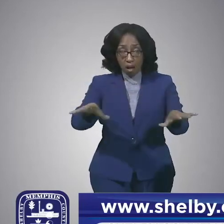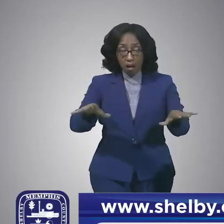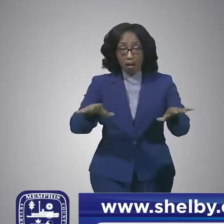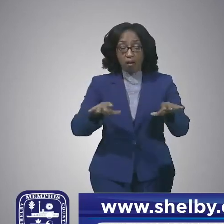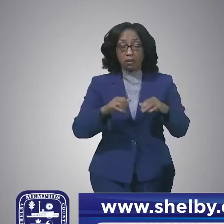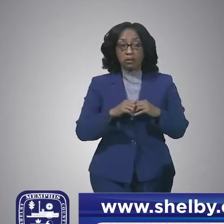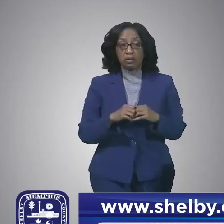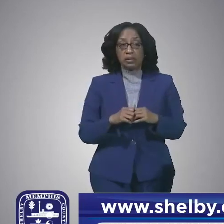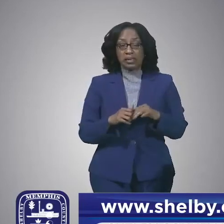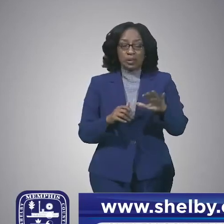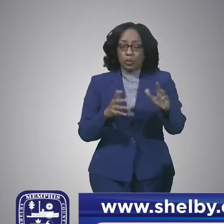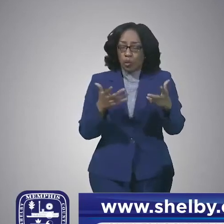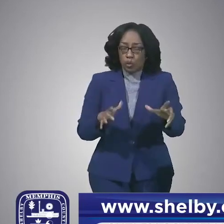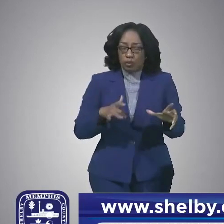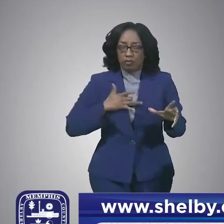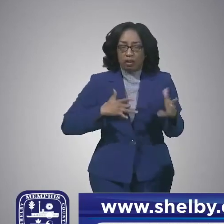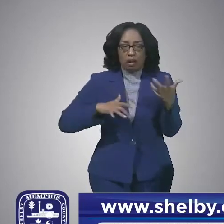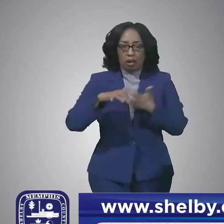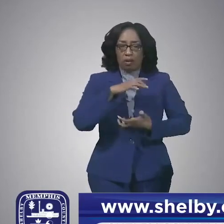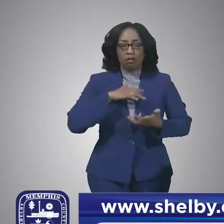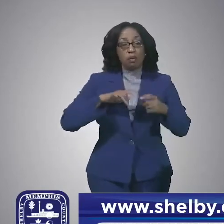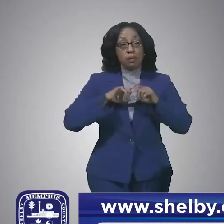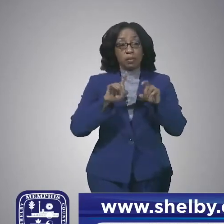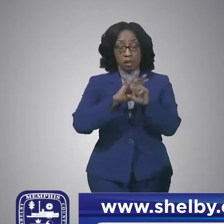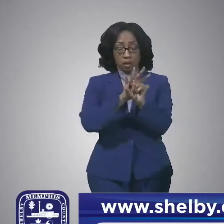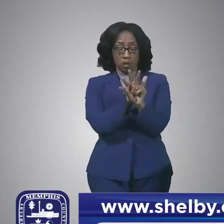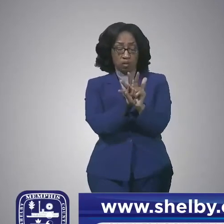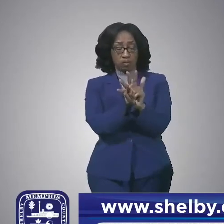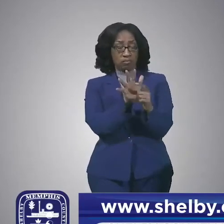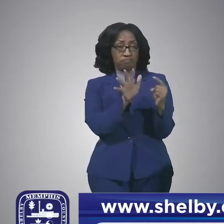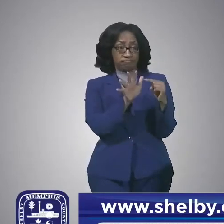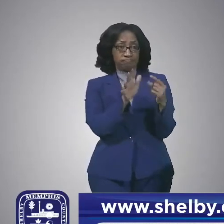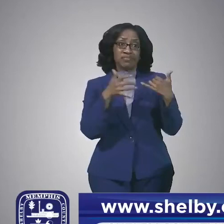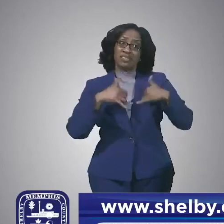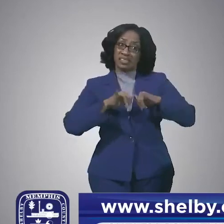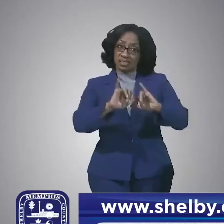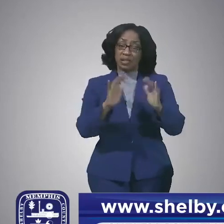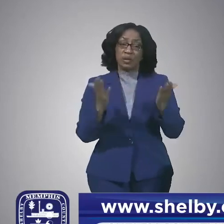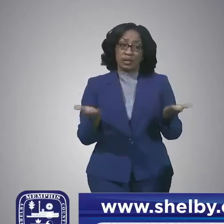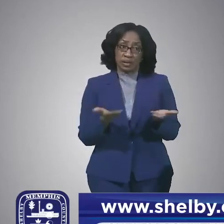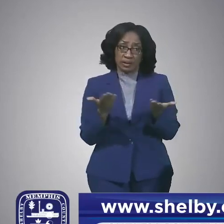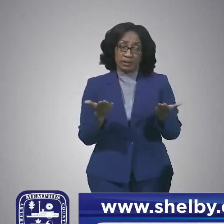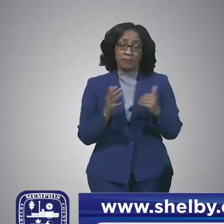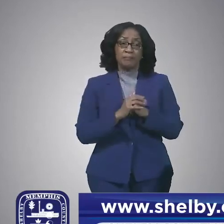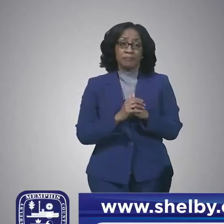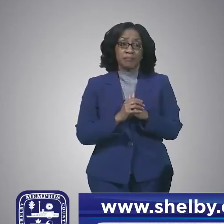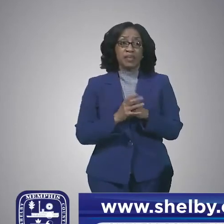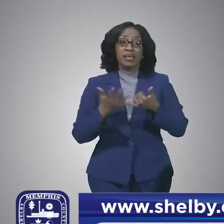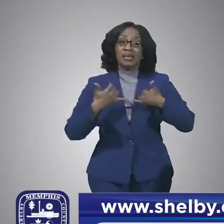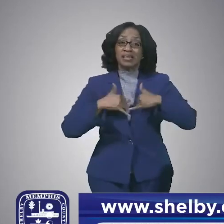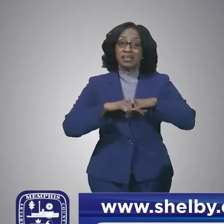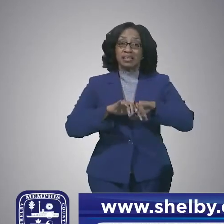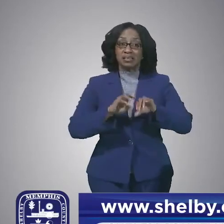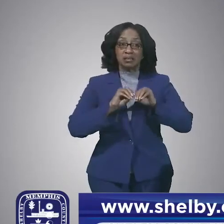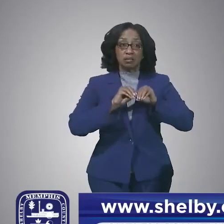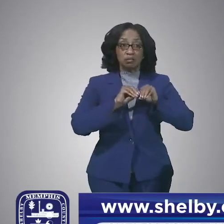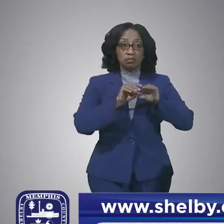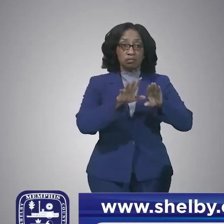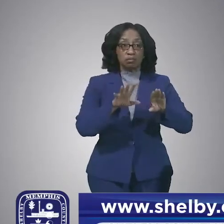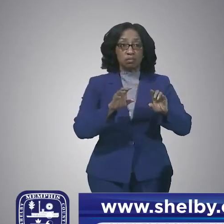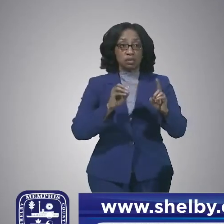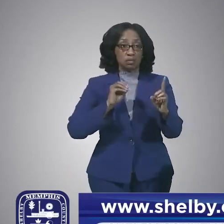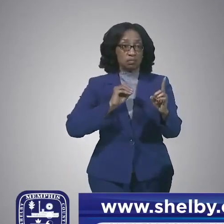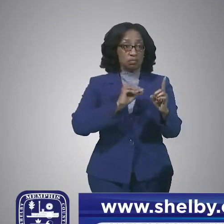to understand that COVID-19 is still very real in this community. It's still traveling from person to